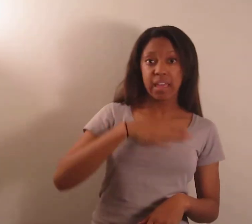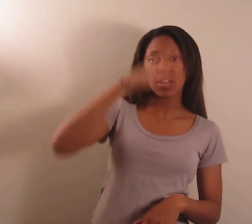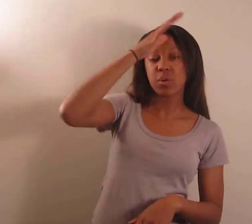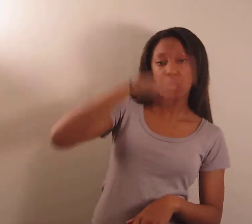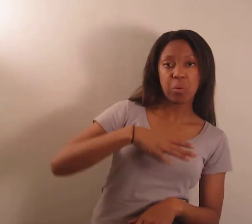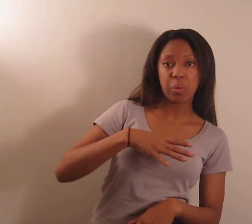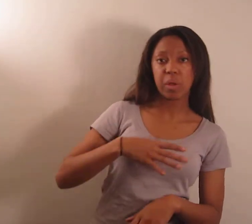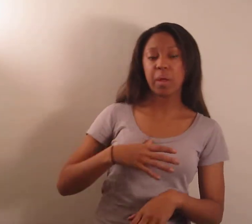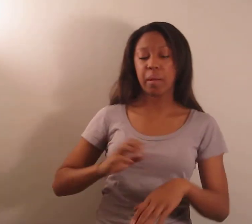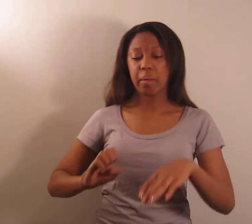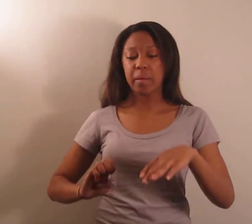floors.